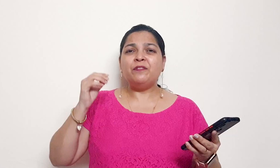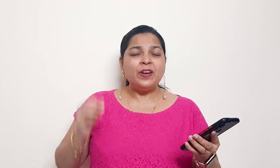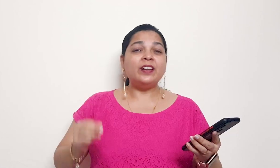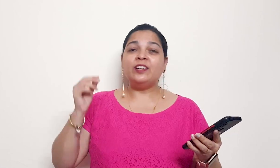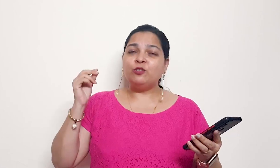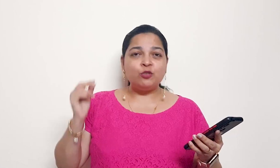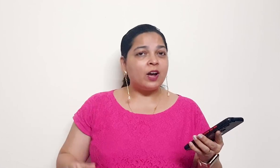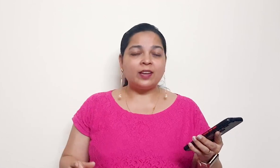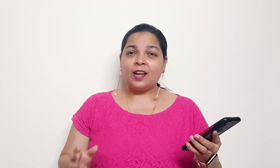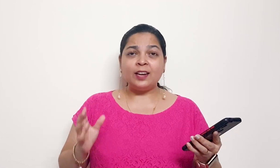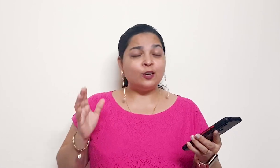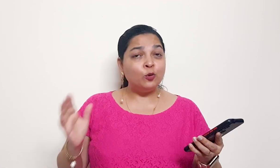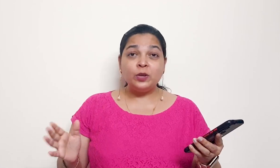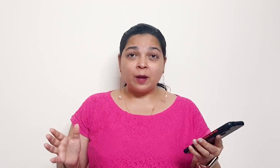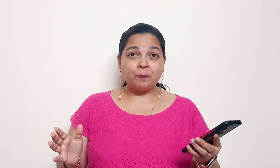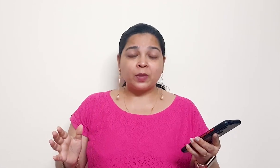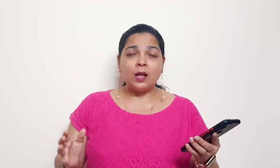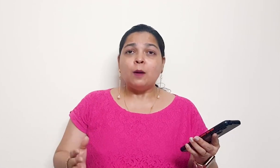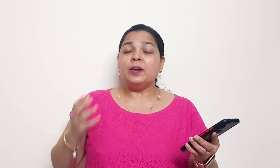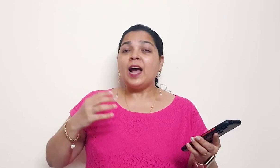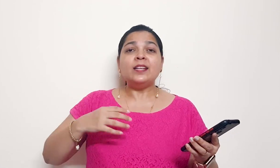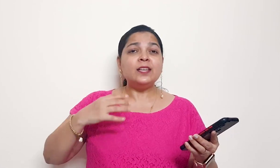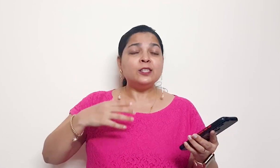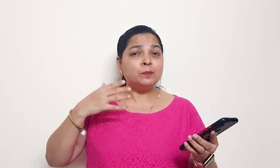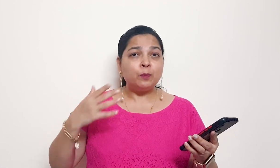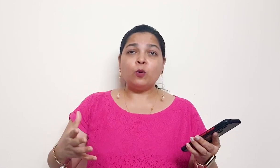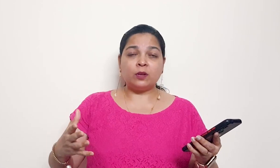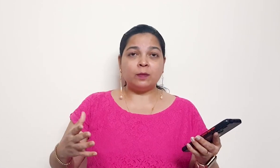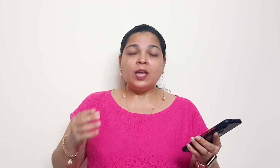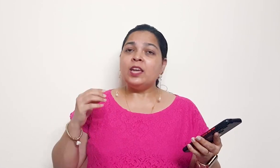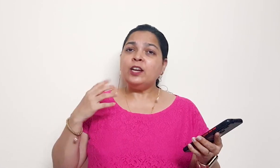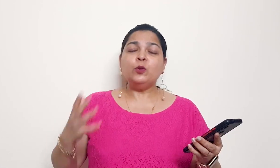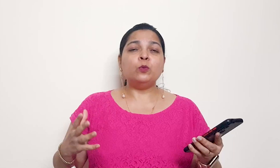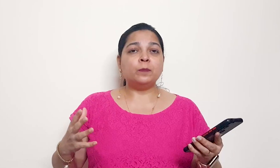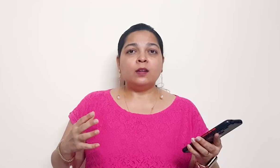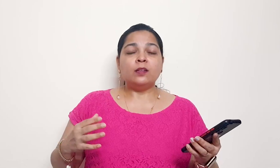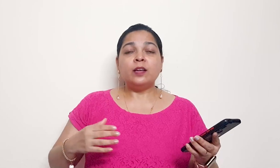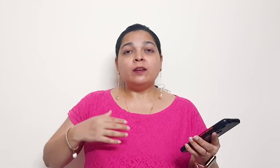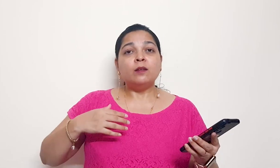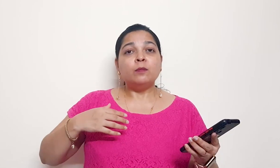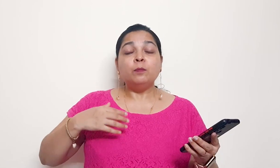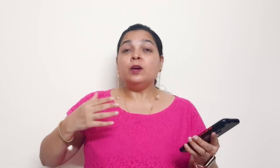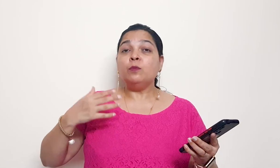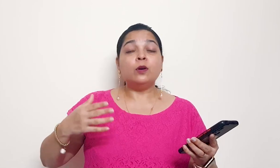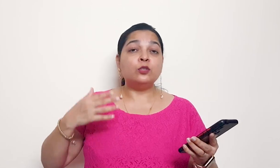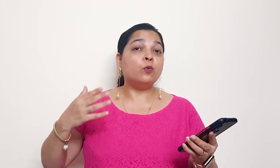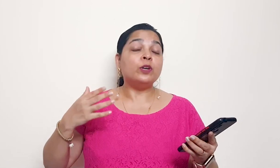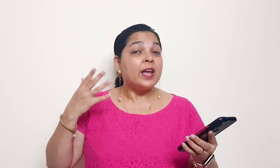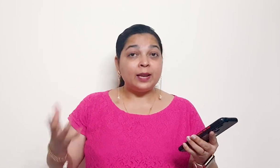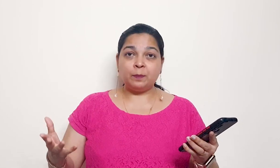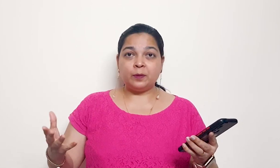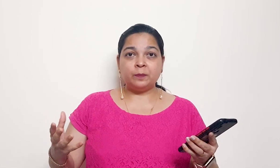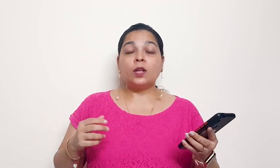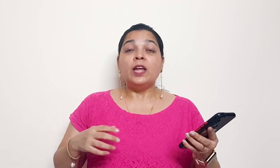bones were very dry. Hallelujah. But as he spoke, he knew mere words